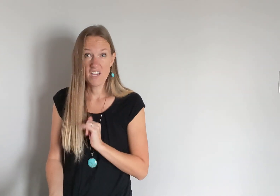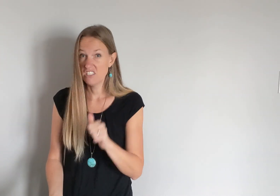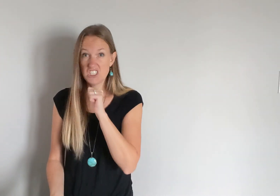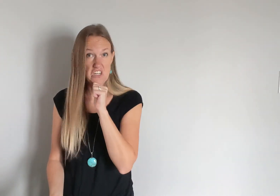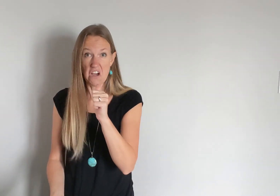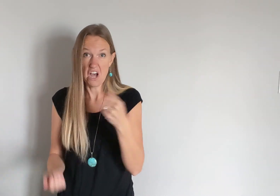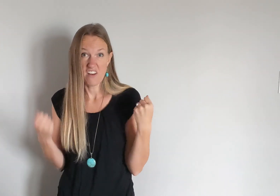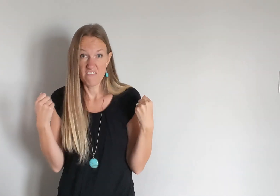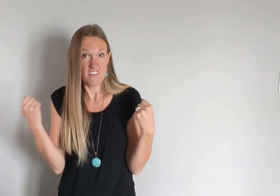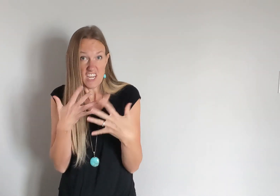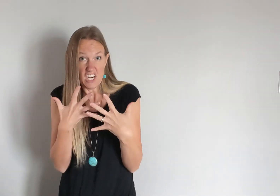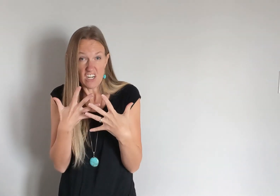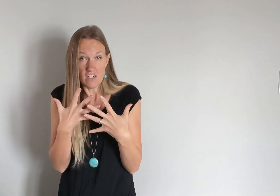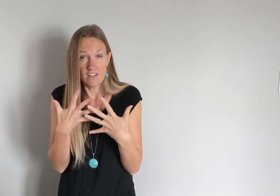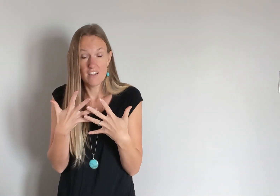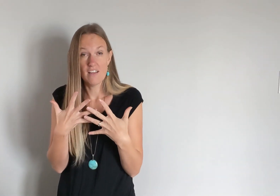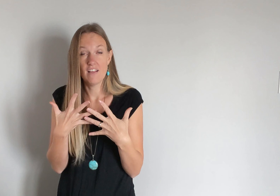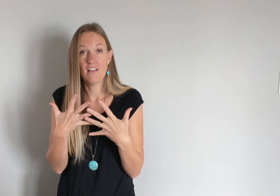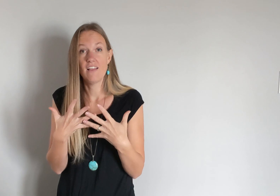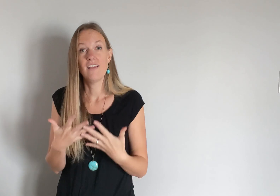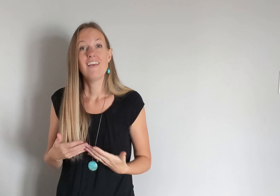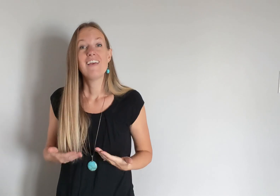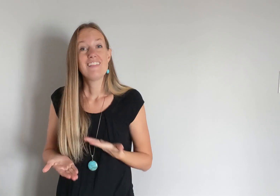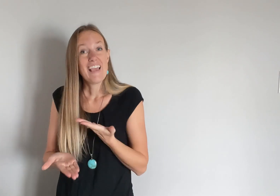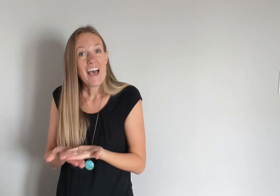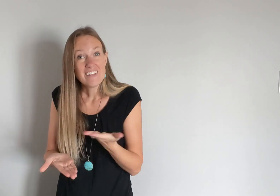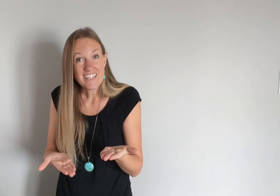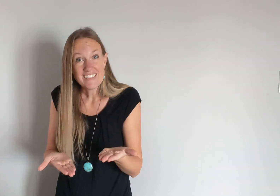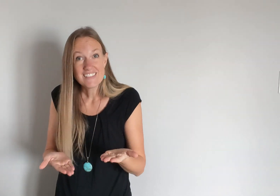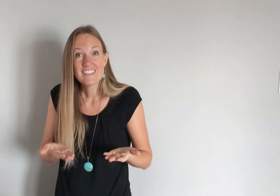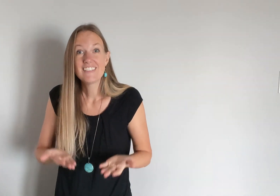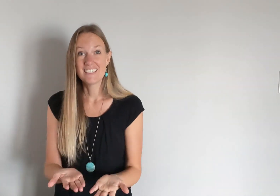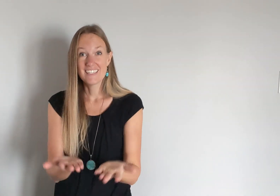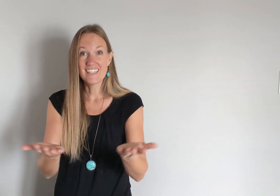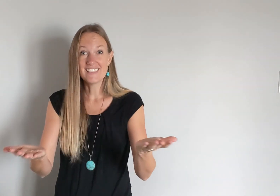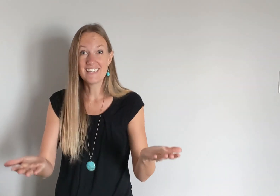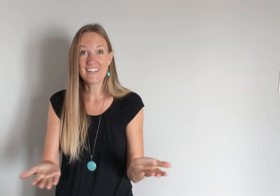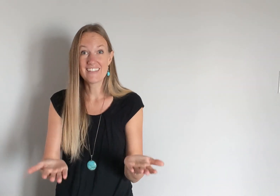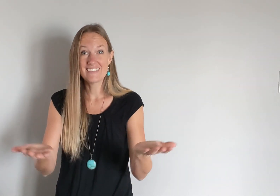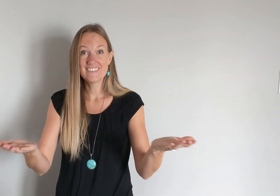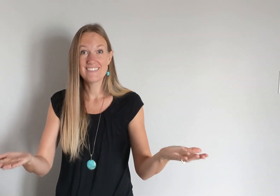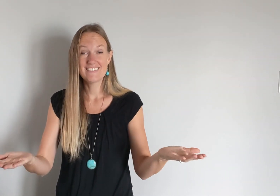I should not fear. The evidence is here.